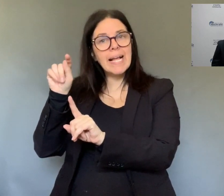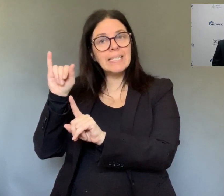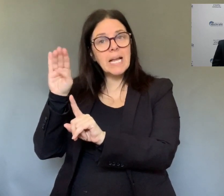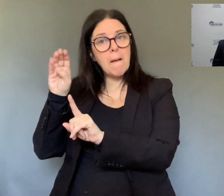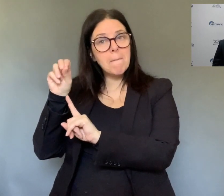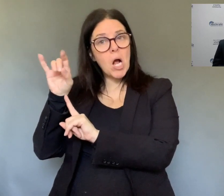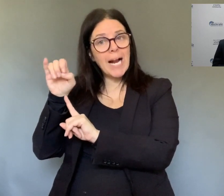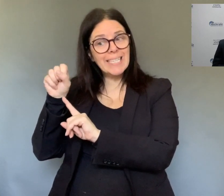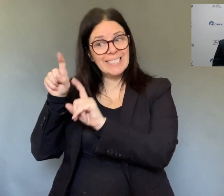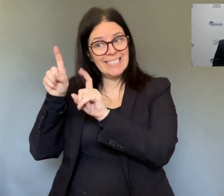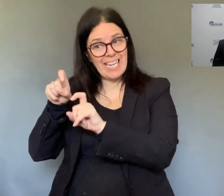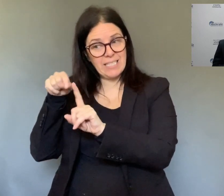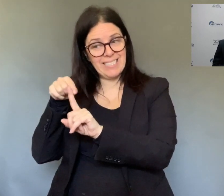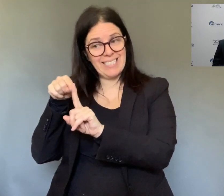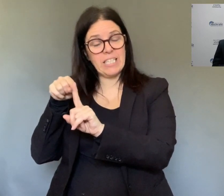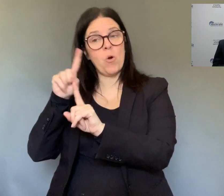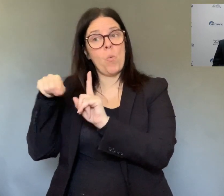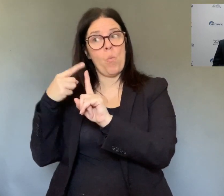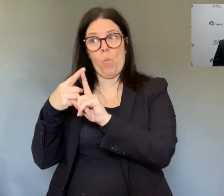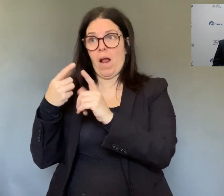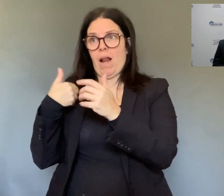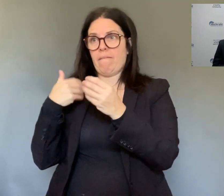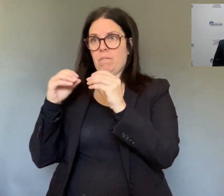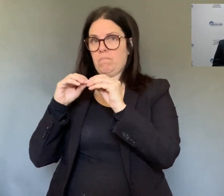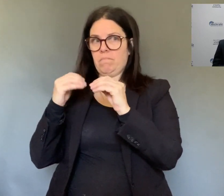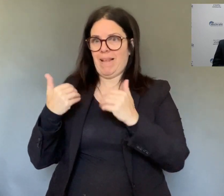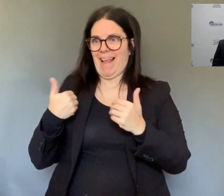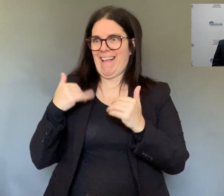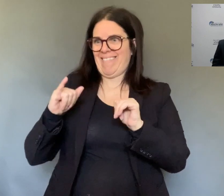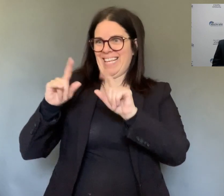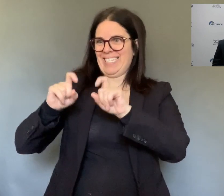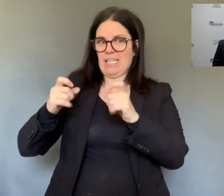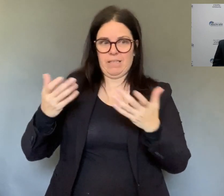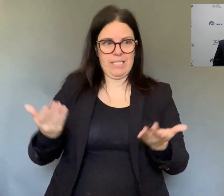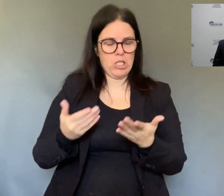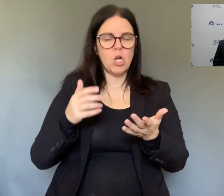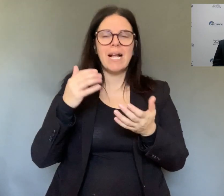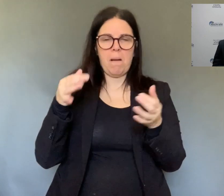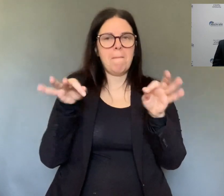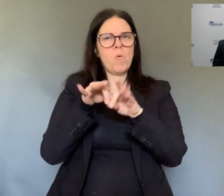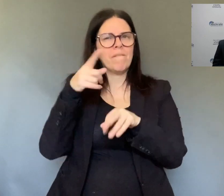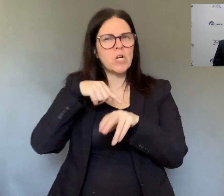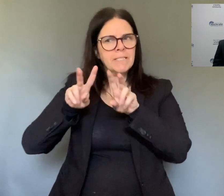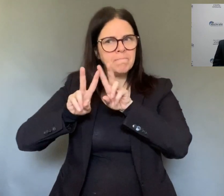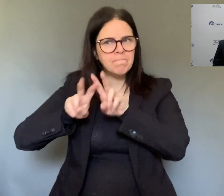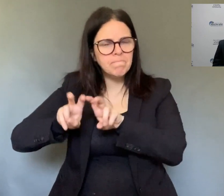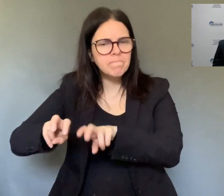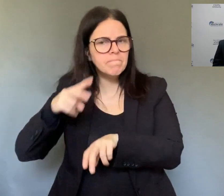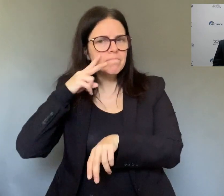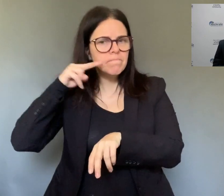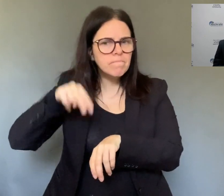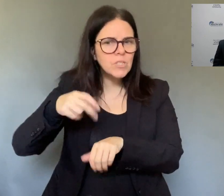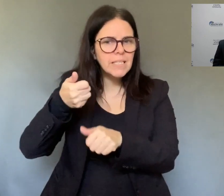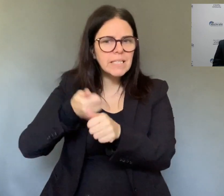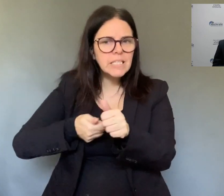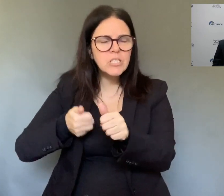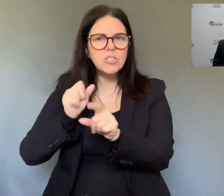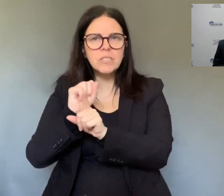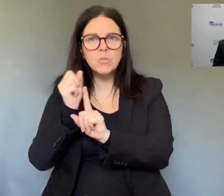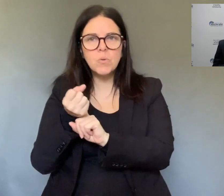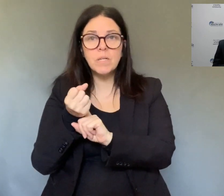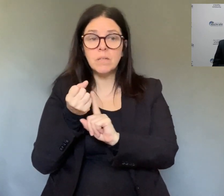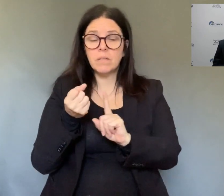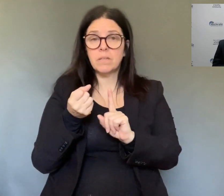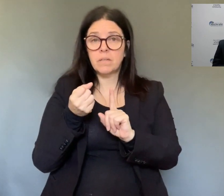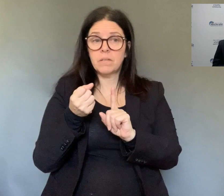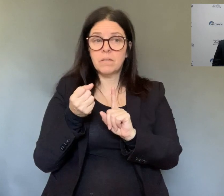in our community, I think it would be really important for us to look at all the cases that we have, especially